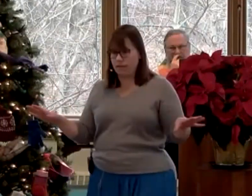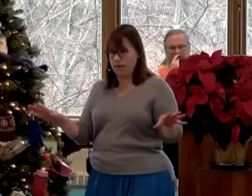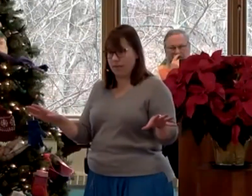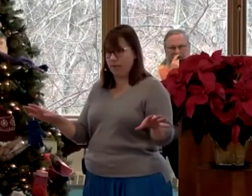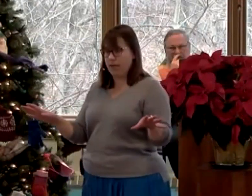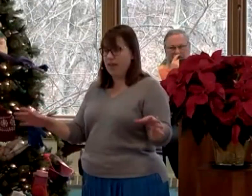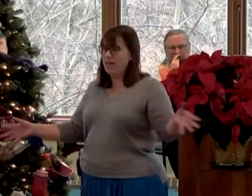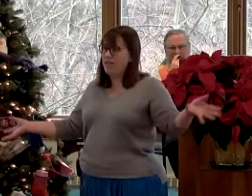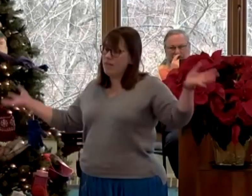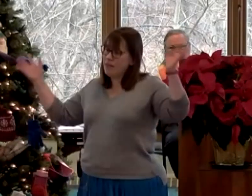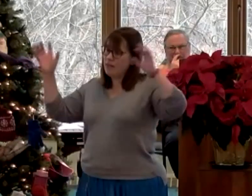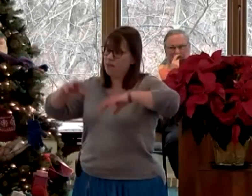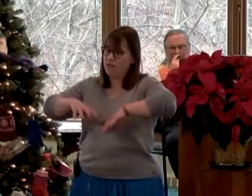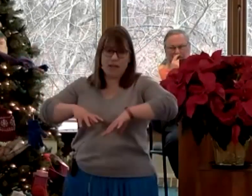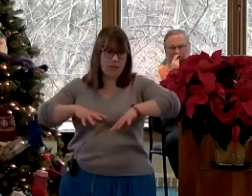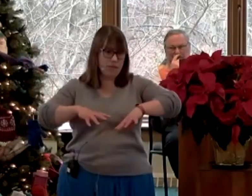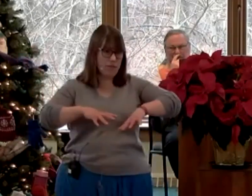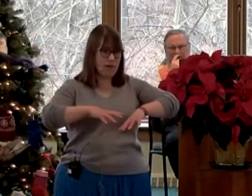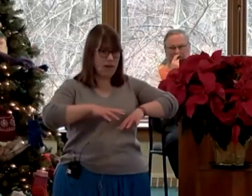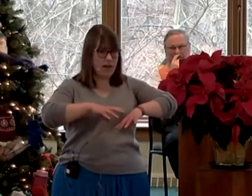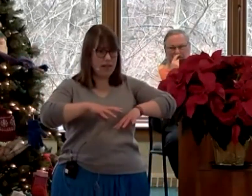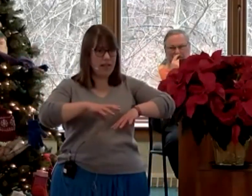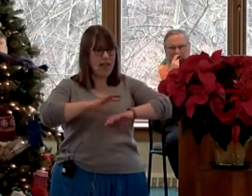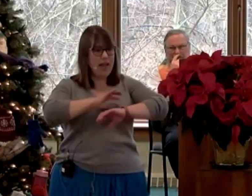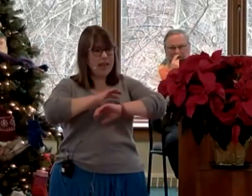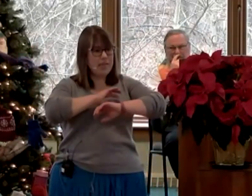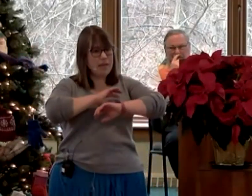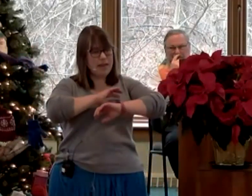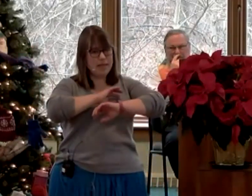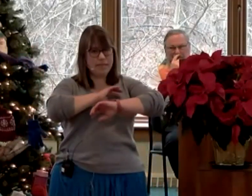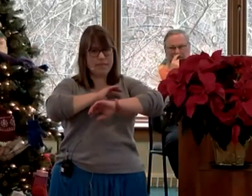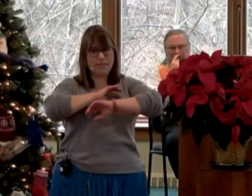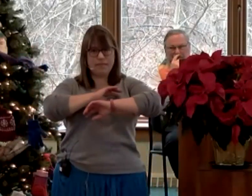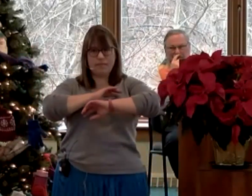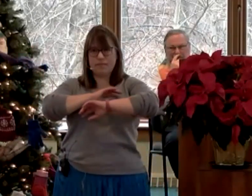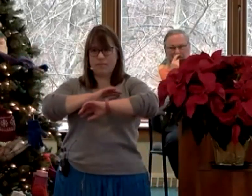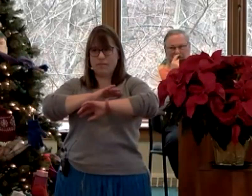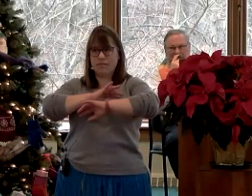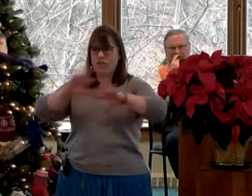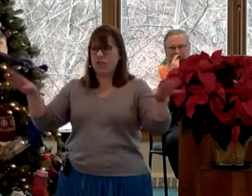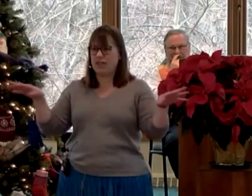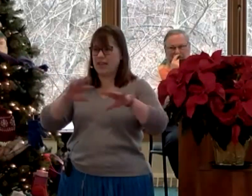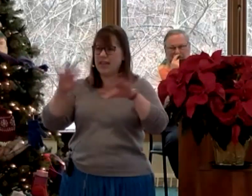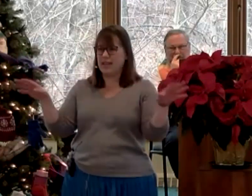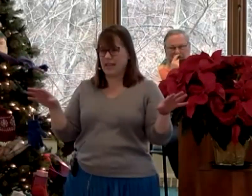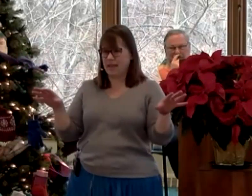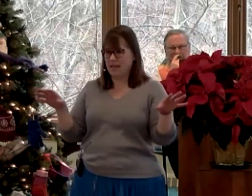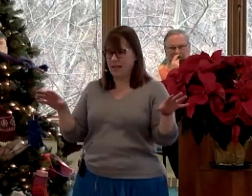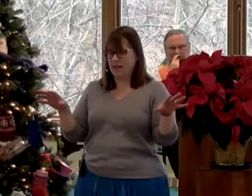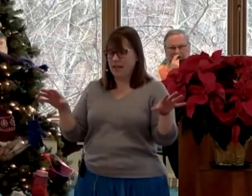over the temple. He filled it with statues of Greek gods, and he made it dirty and